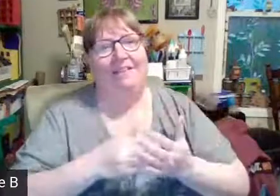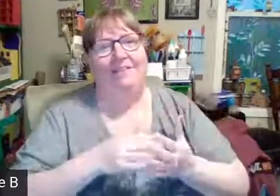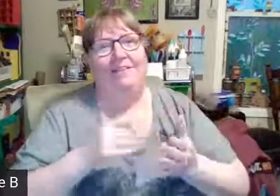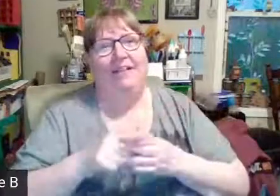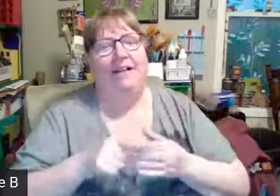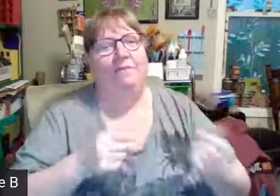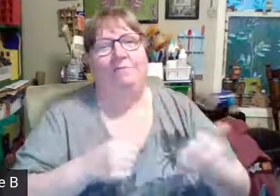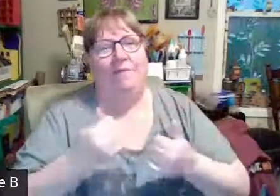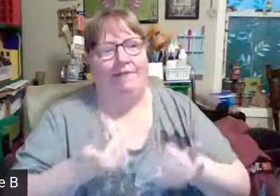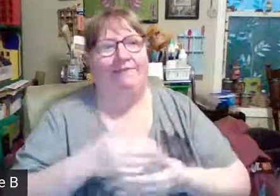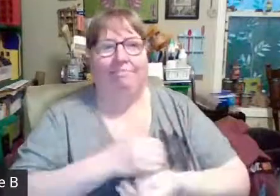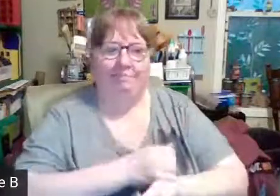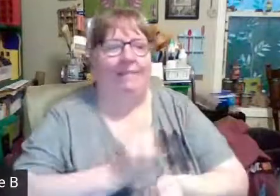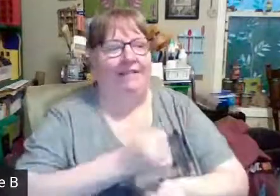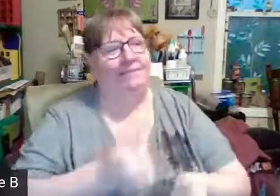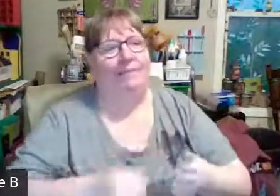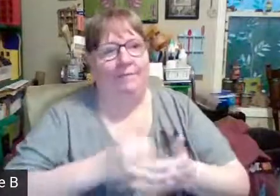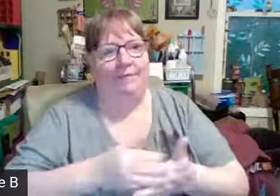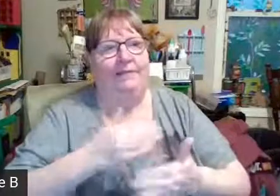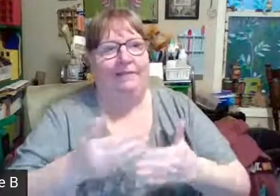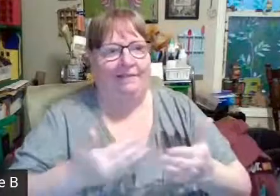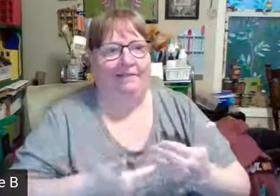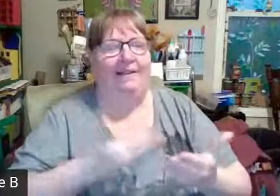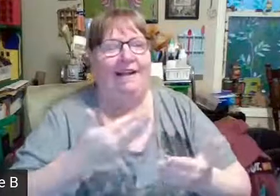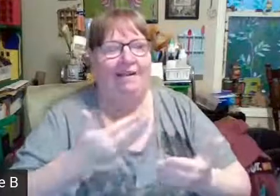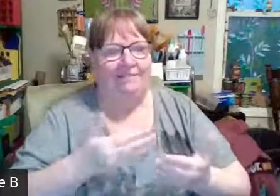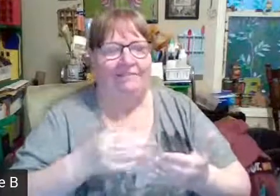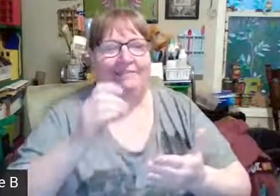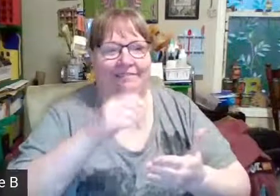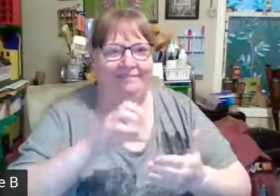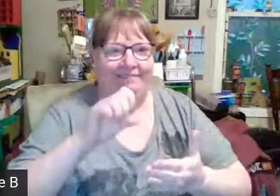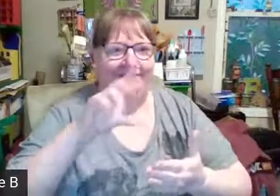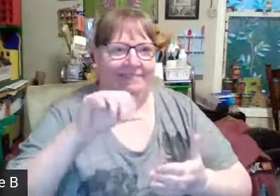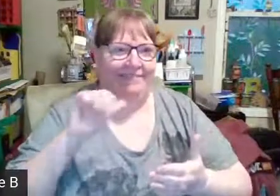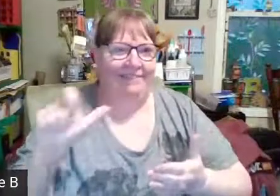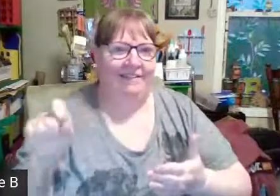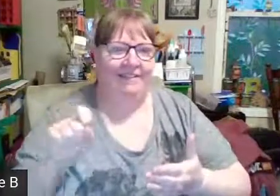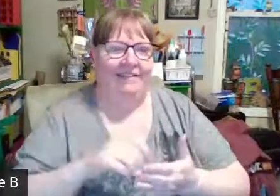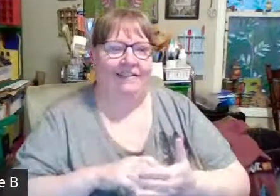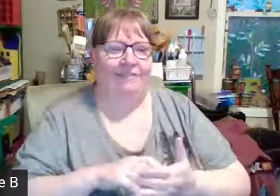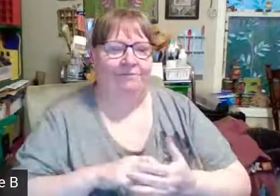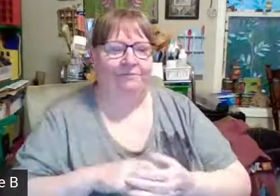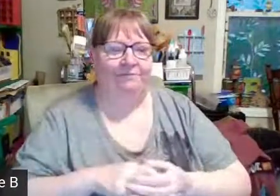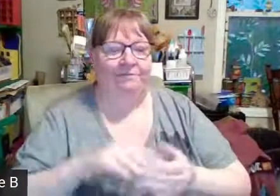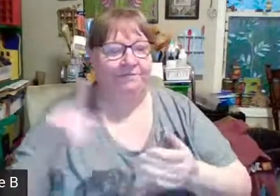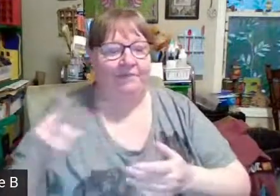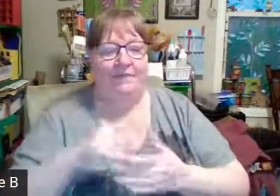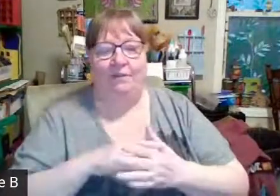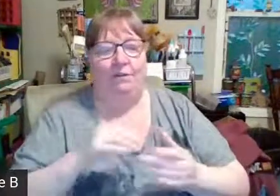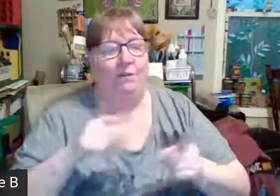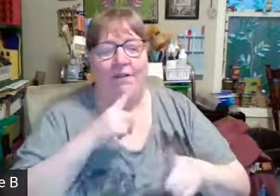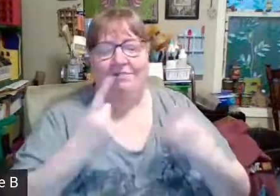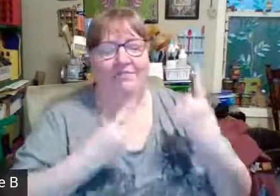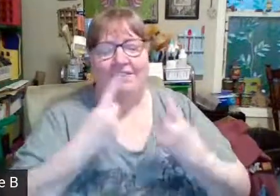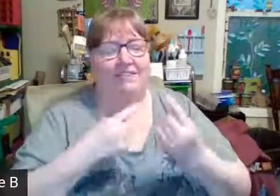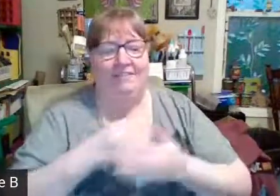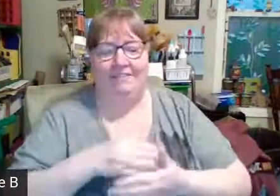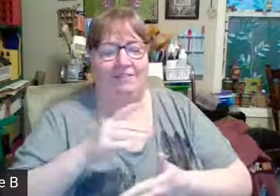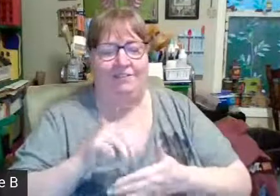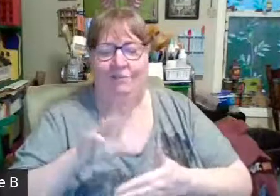else. That's okay. You know? And if Kim sends you a kit or I send you a kit, you know, that it's okay that